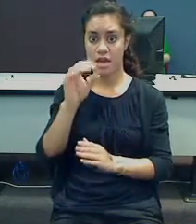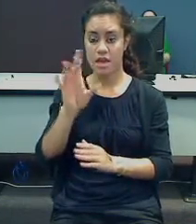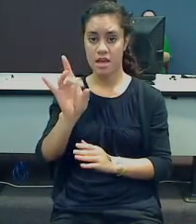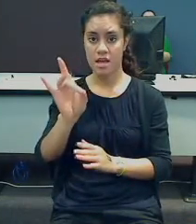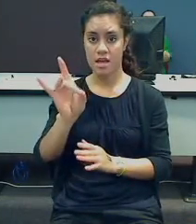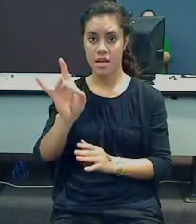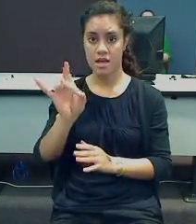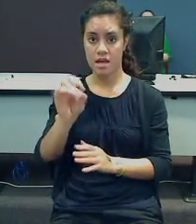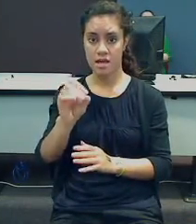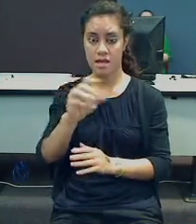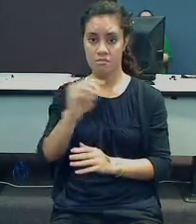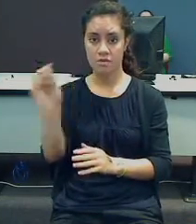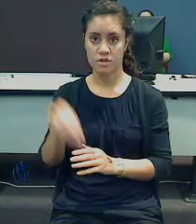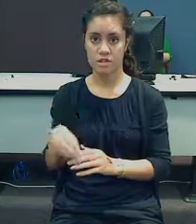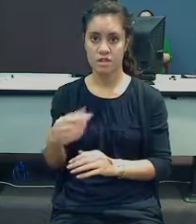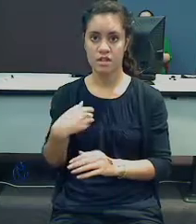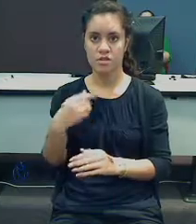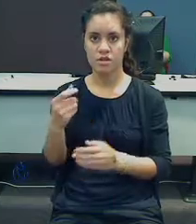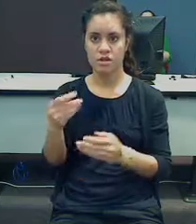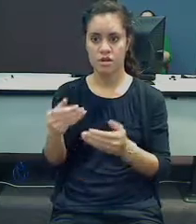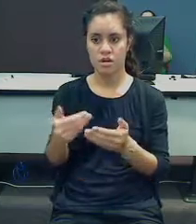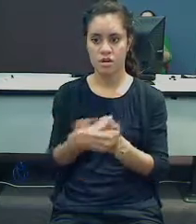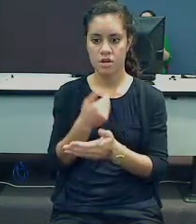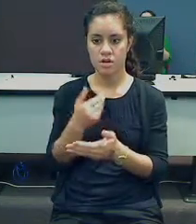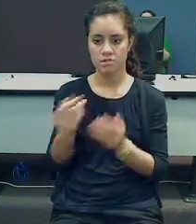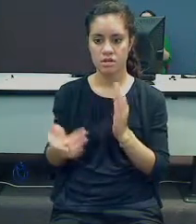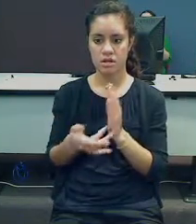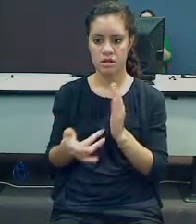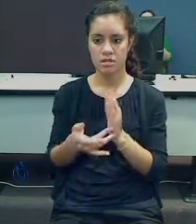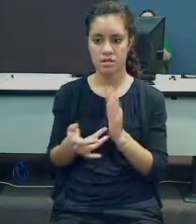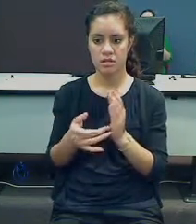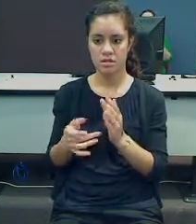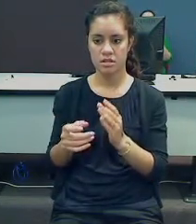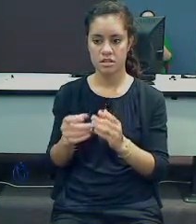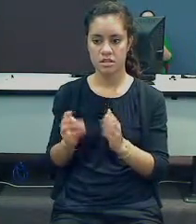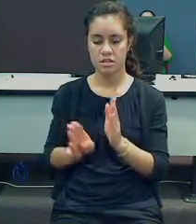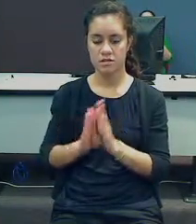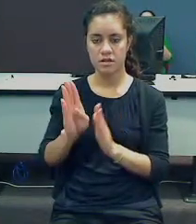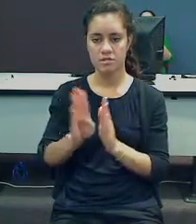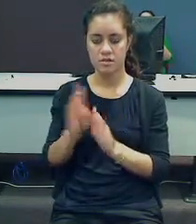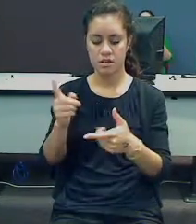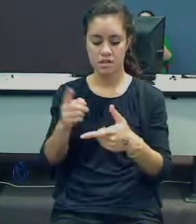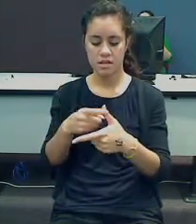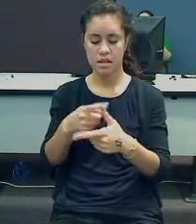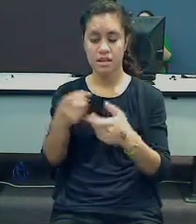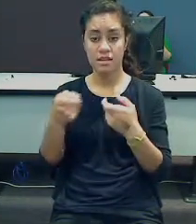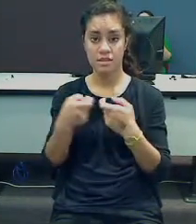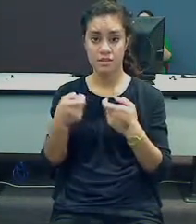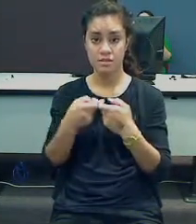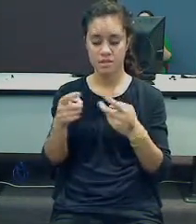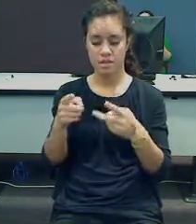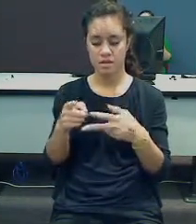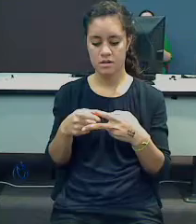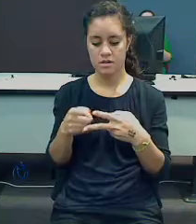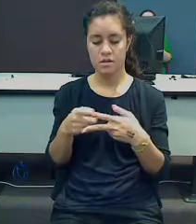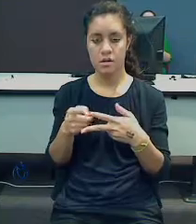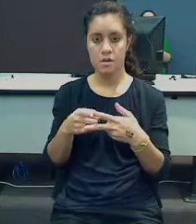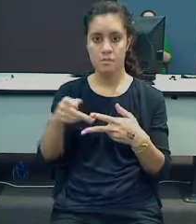period. Electricity, petroleum. We learned to mass produce